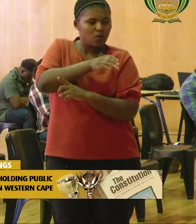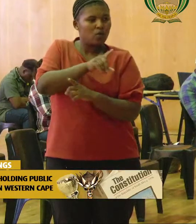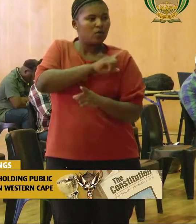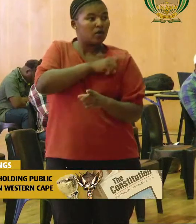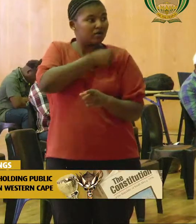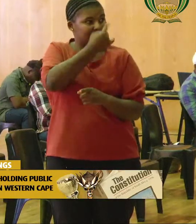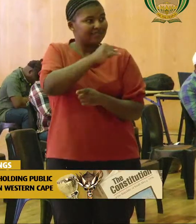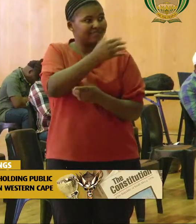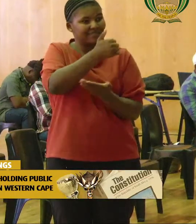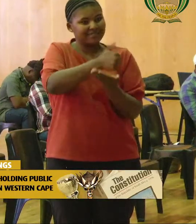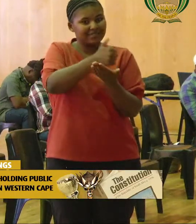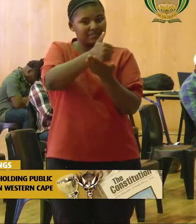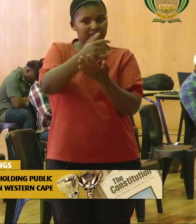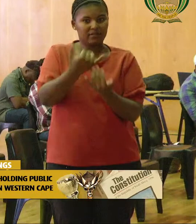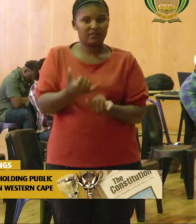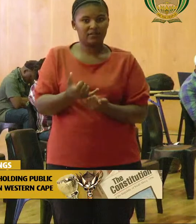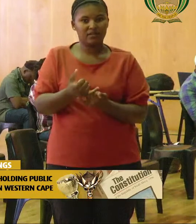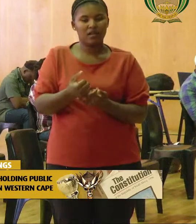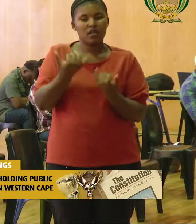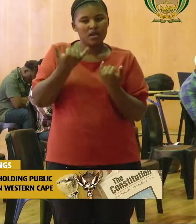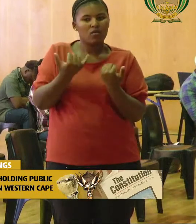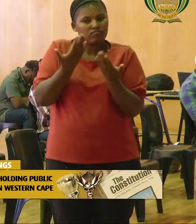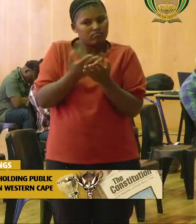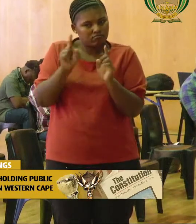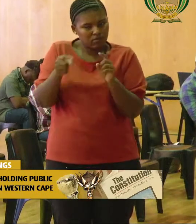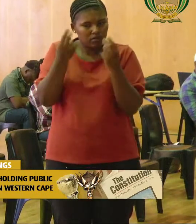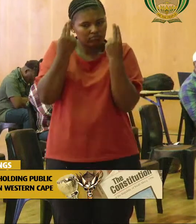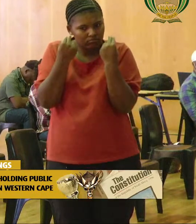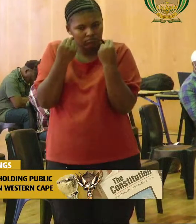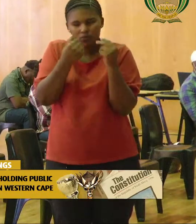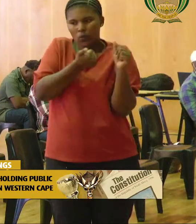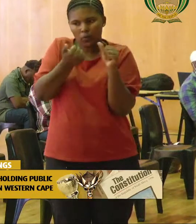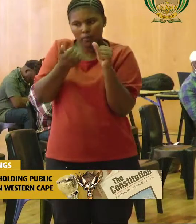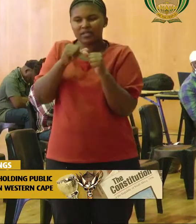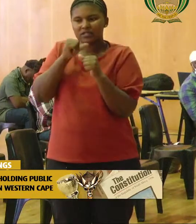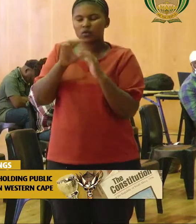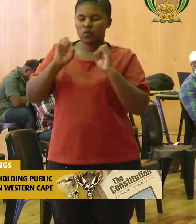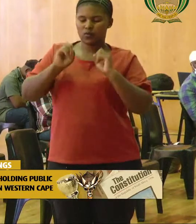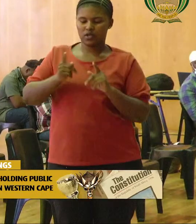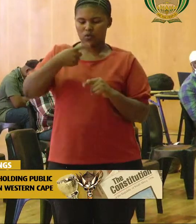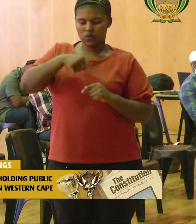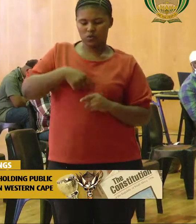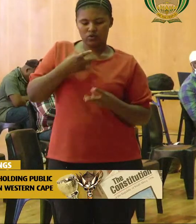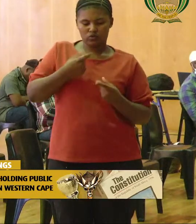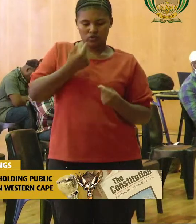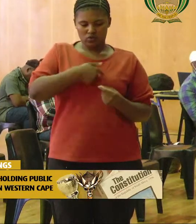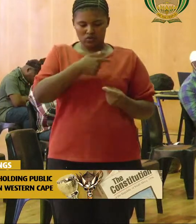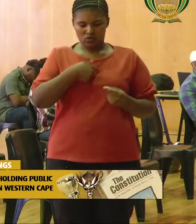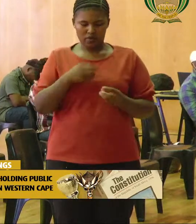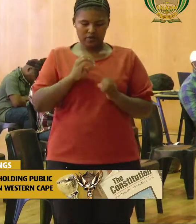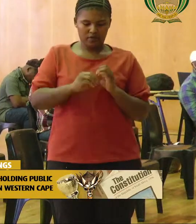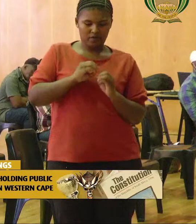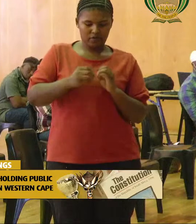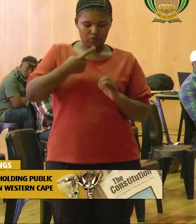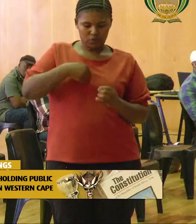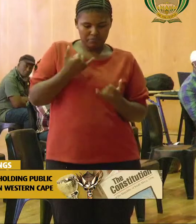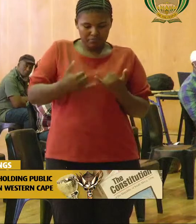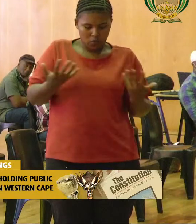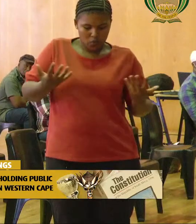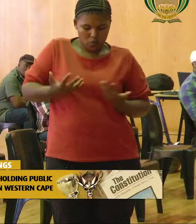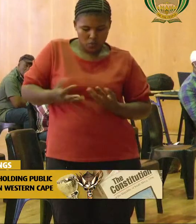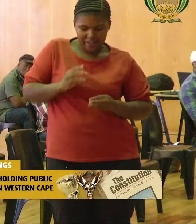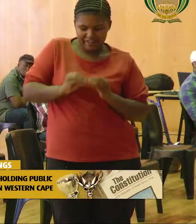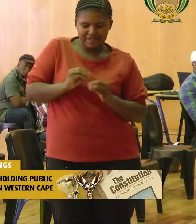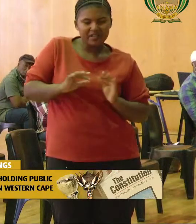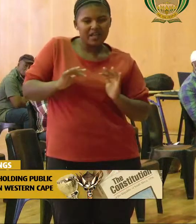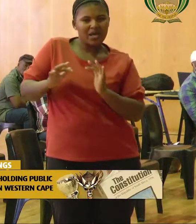there and maske sigobeni uphondo ske sihlaleni phansi sibuyele back to the drawing board sicheckishe ukuthi simoshe phi, where